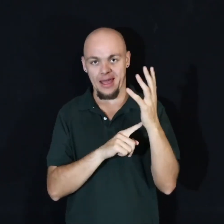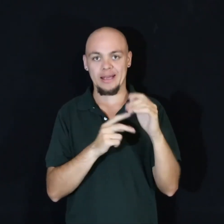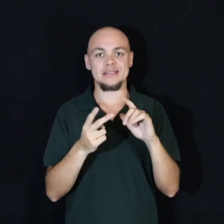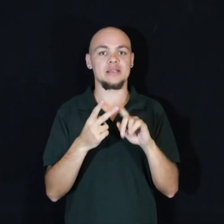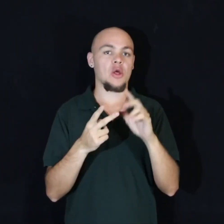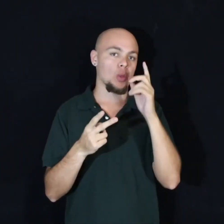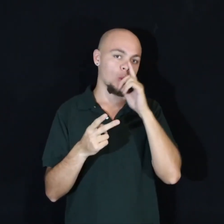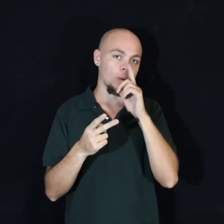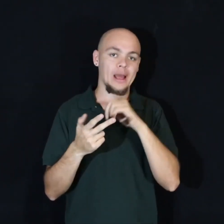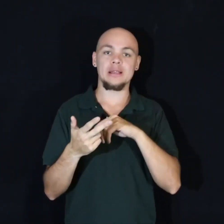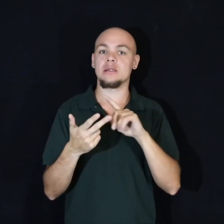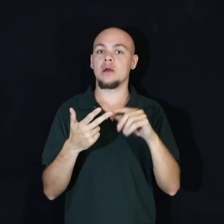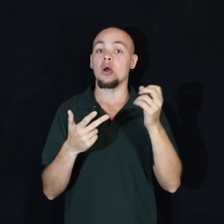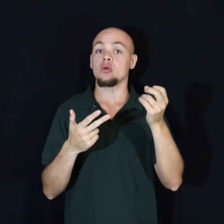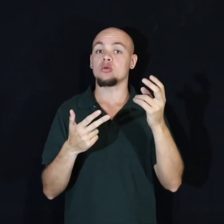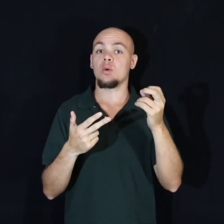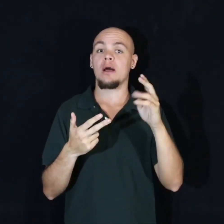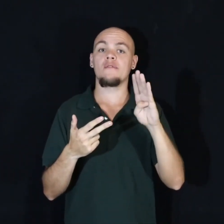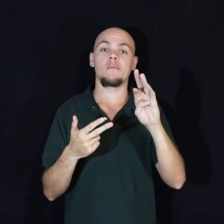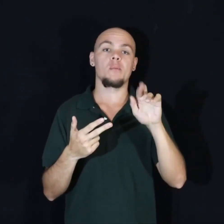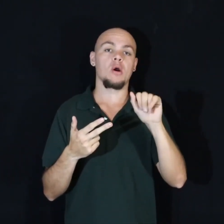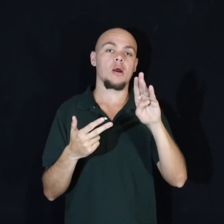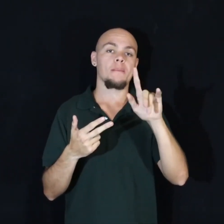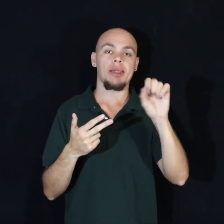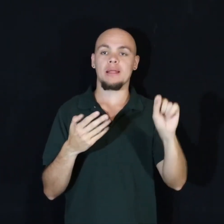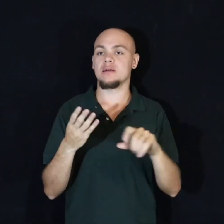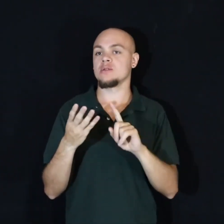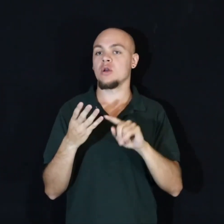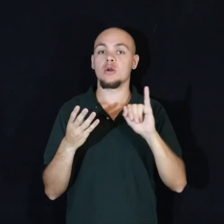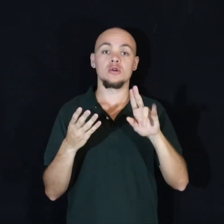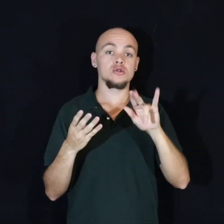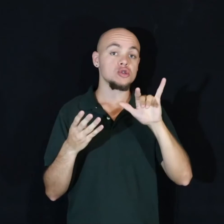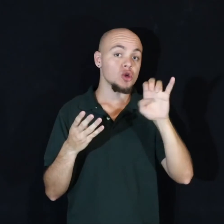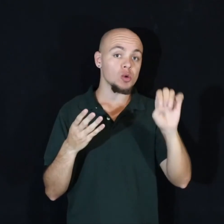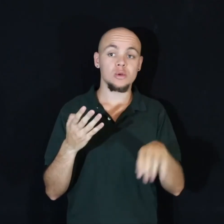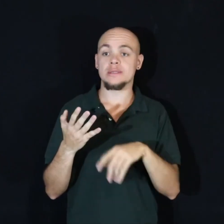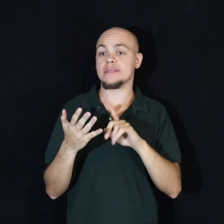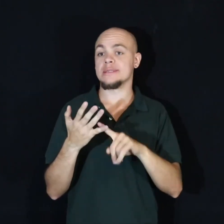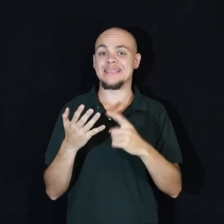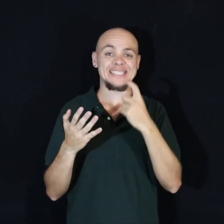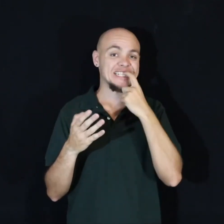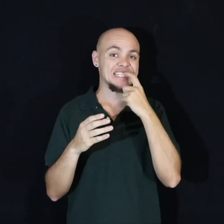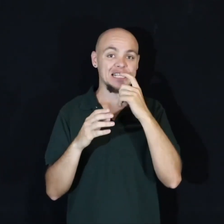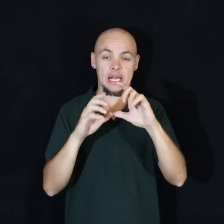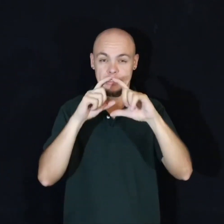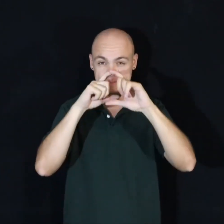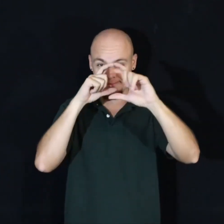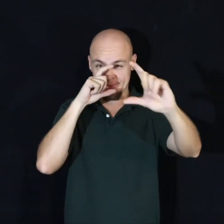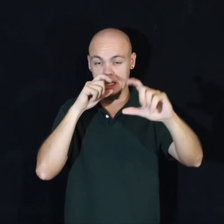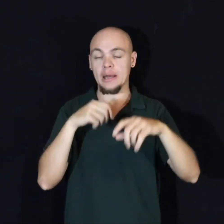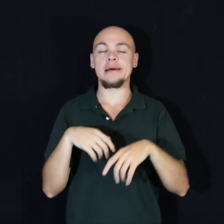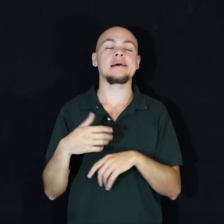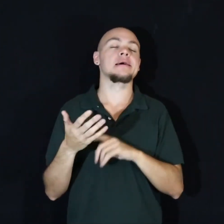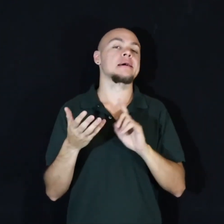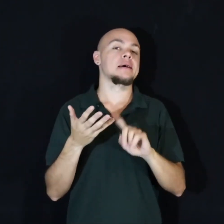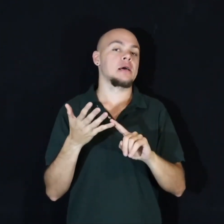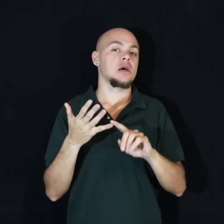marbles, part of a Jew's harp, a piece of blue bottle-glass to look through, a spool cannon, a key that wouldn't unlock